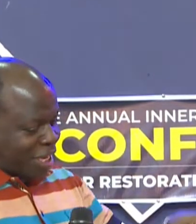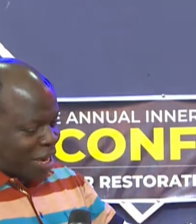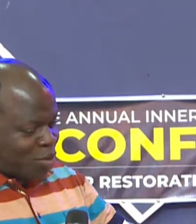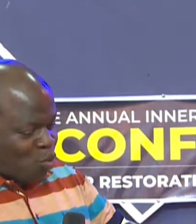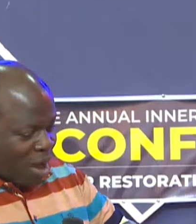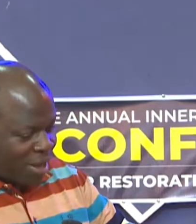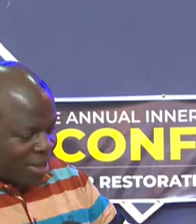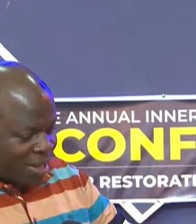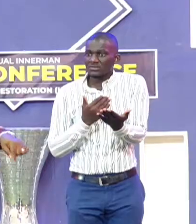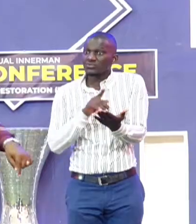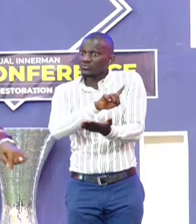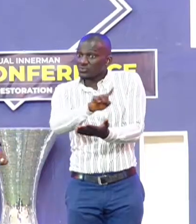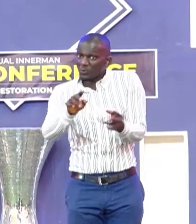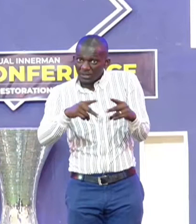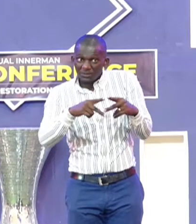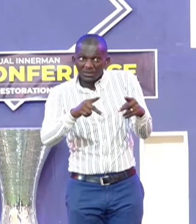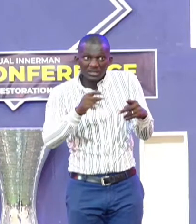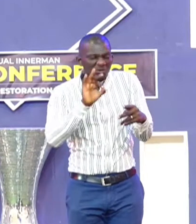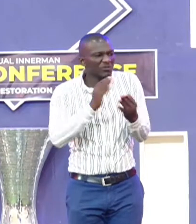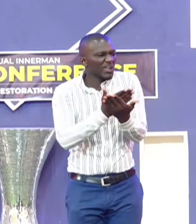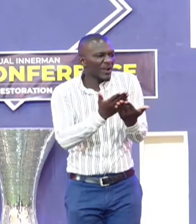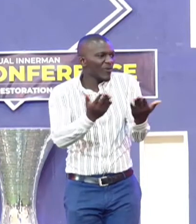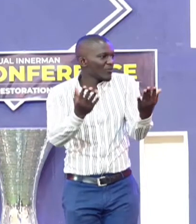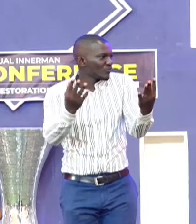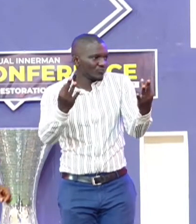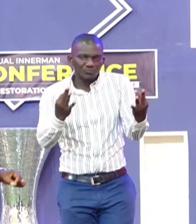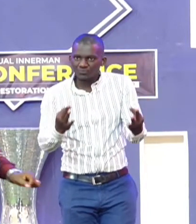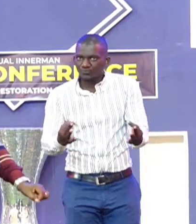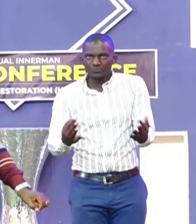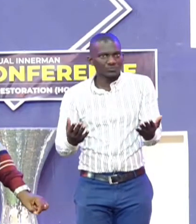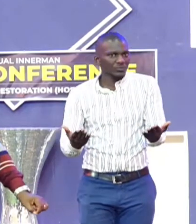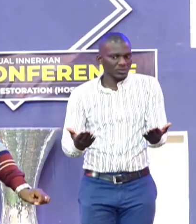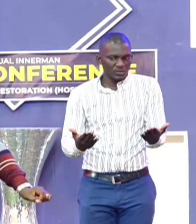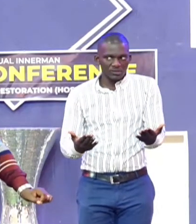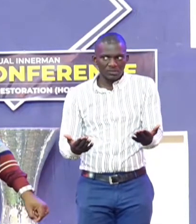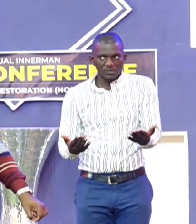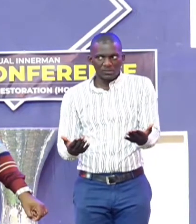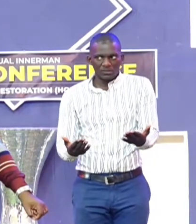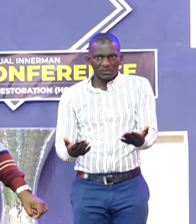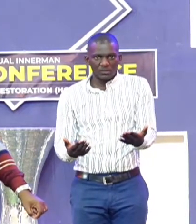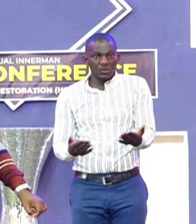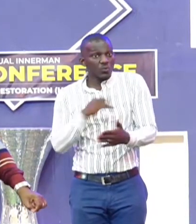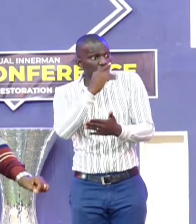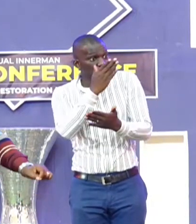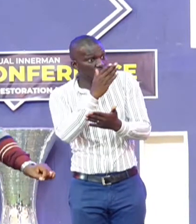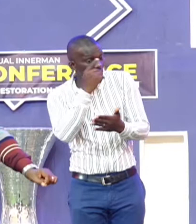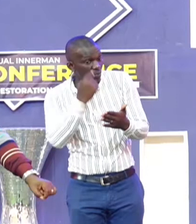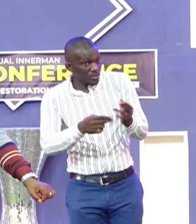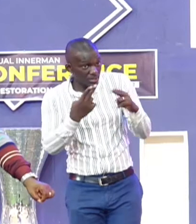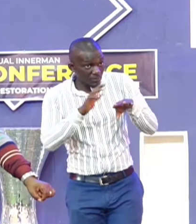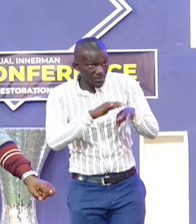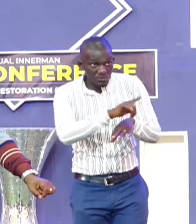ye ntandikwa ya buli kintu. He is the beginning of everything. Ebimutan ebimuliko. Things that are upon